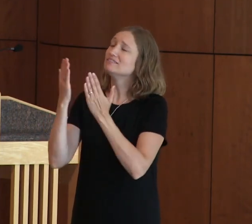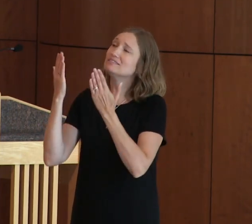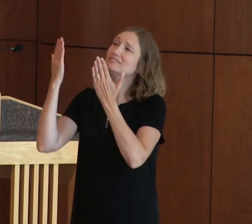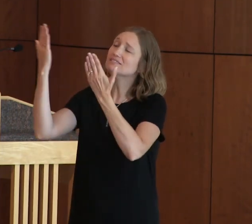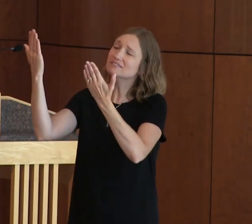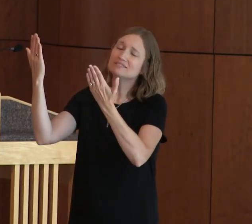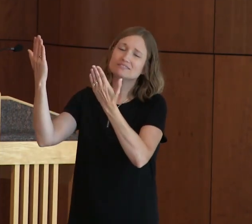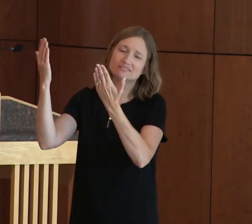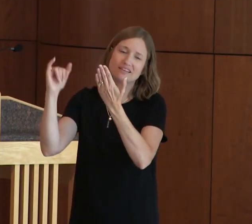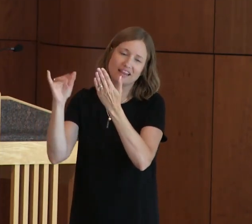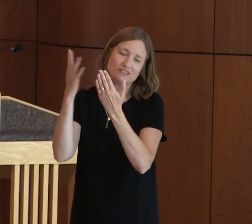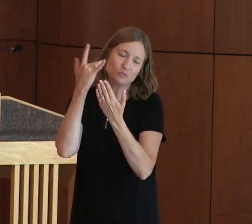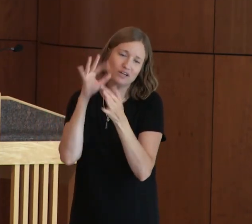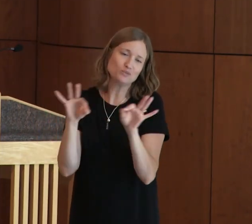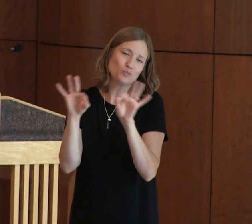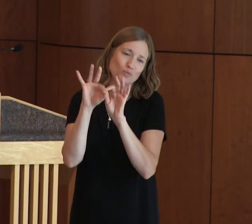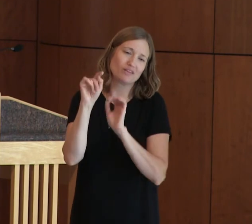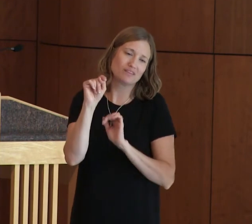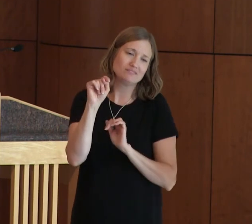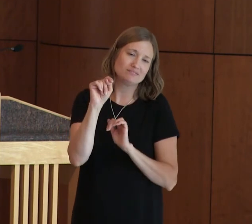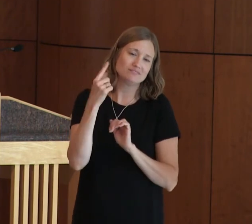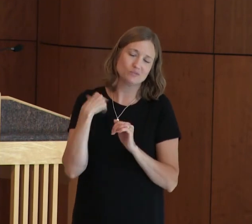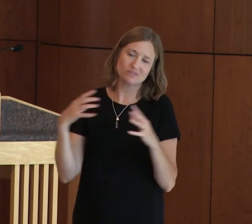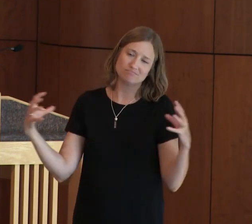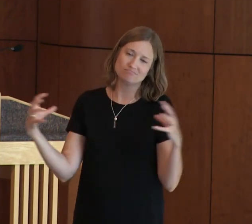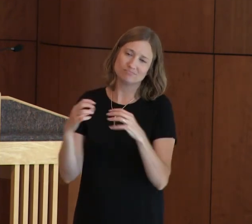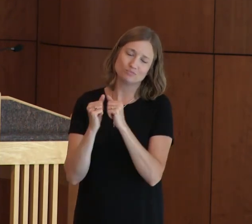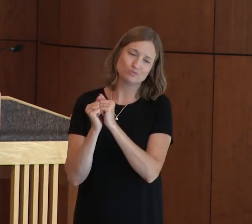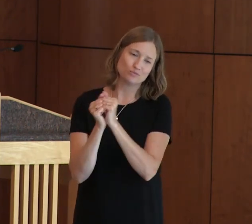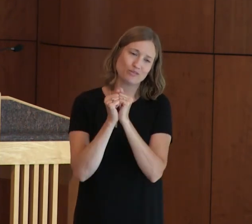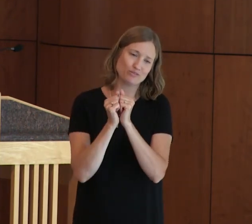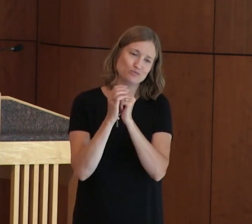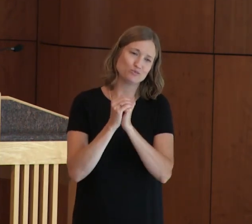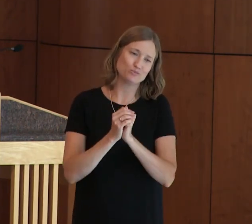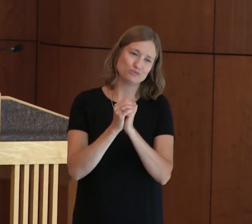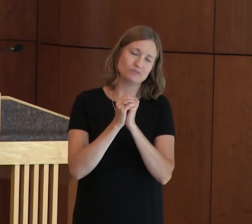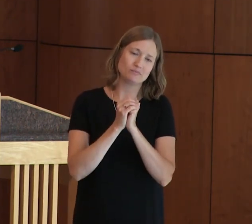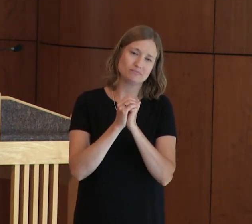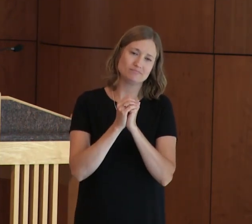song, and coming together to worship. Amen.